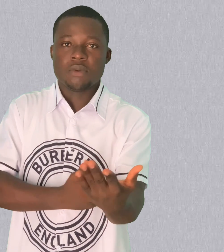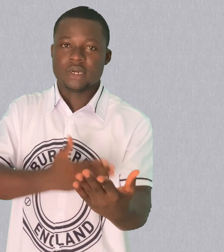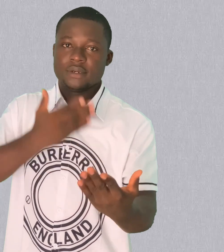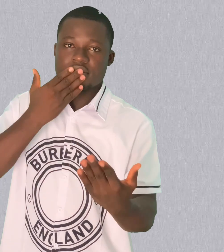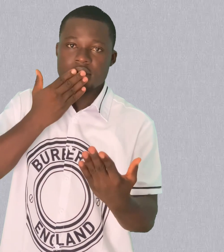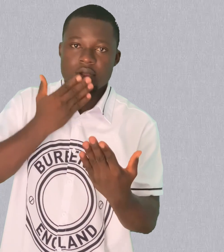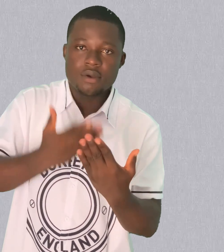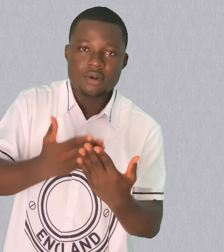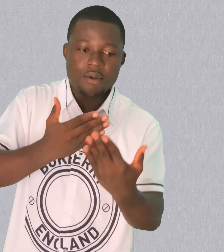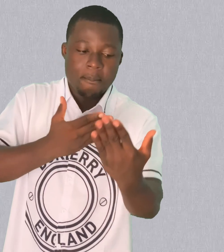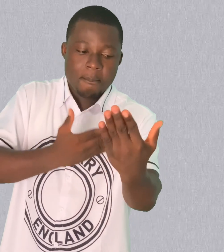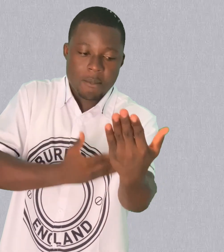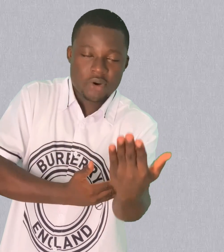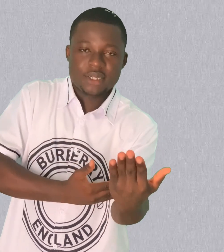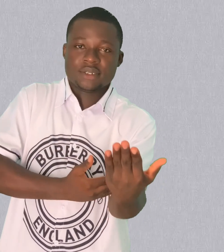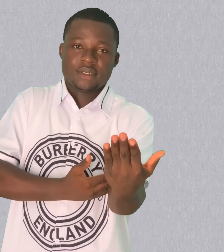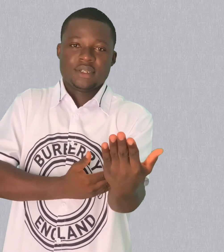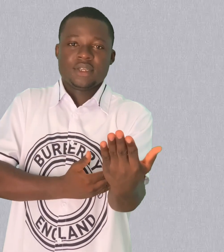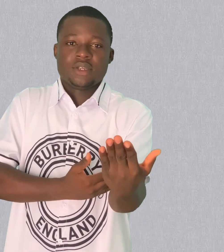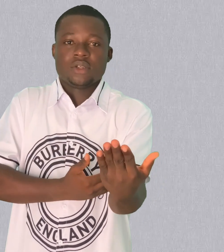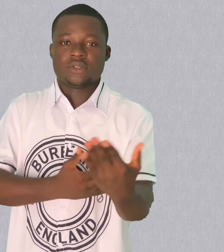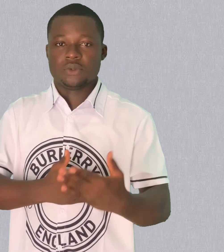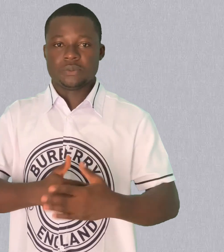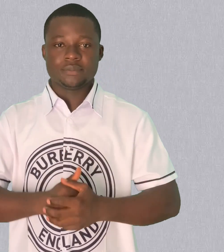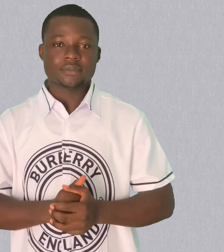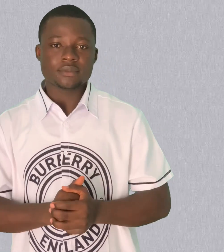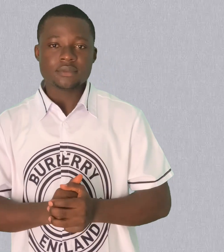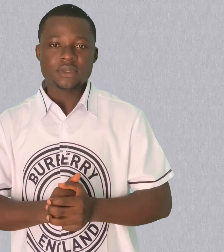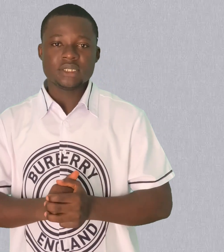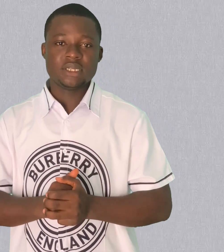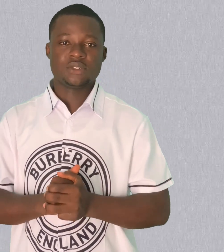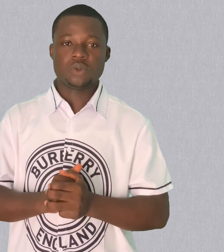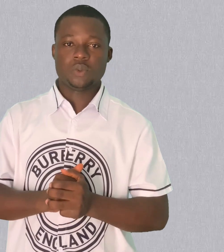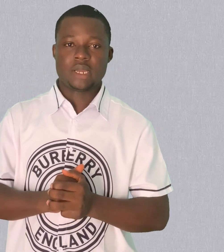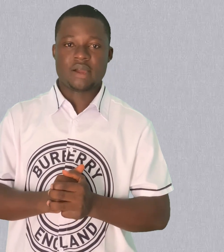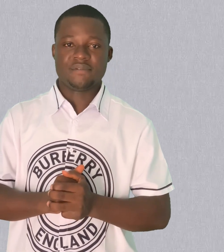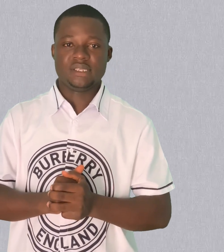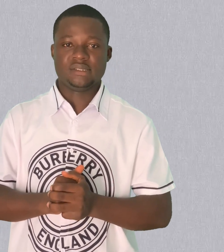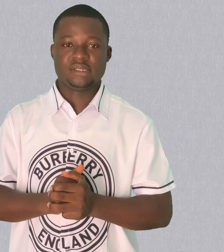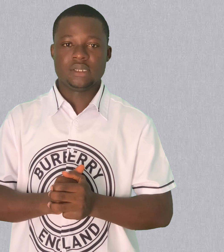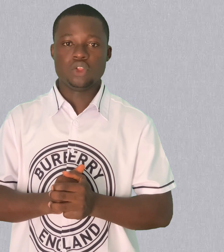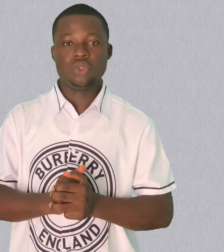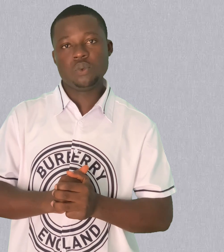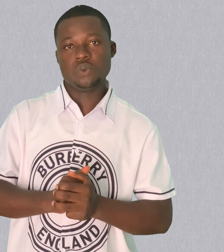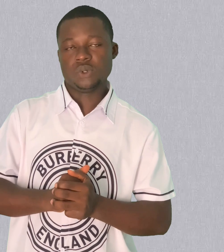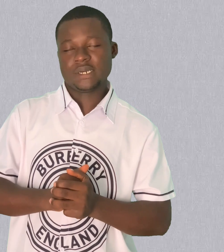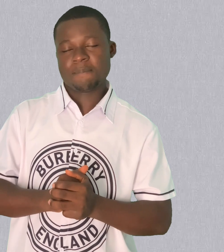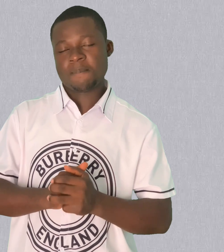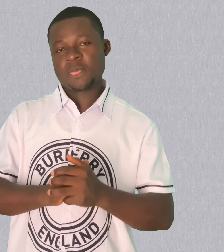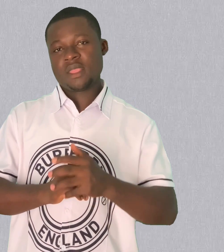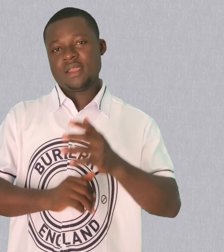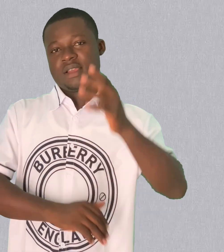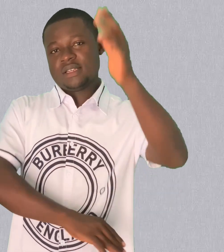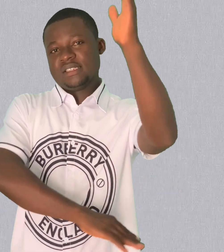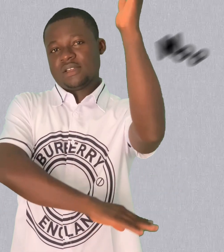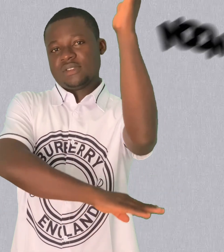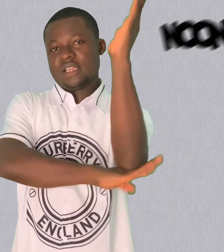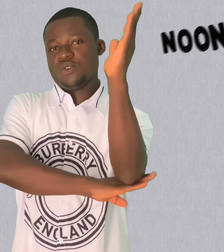morning, good morning. So next word we have is noon. This has to sign